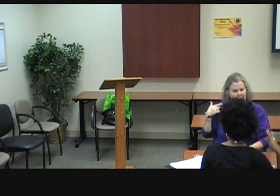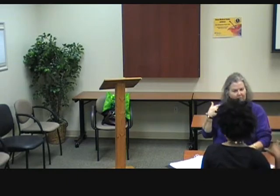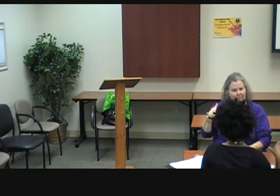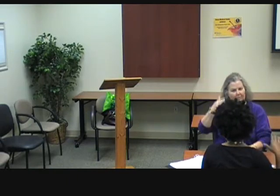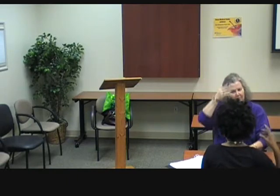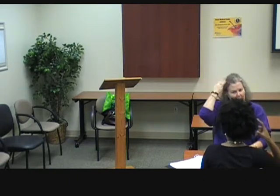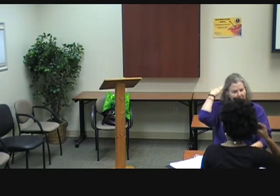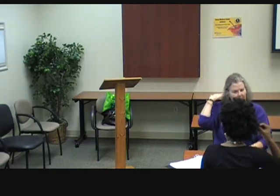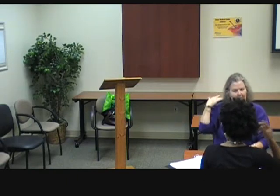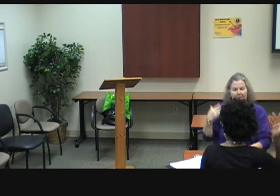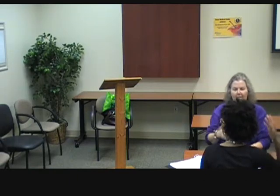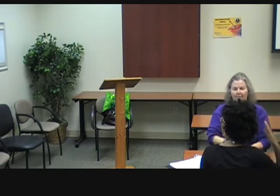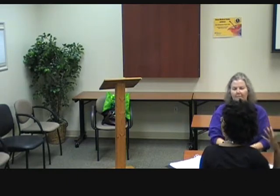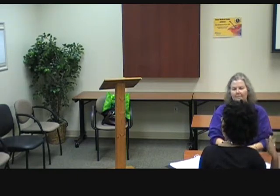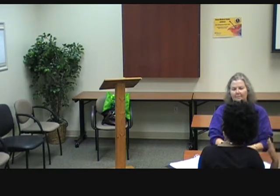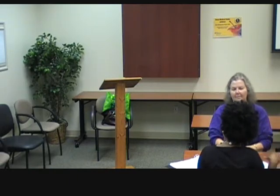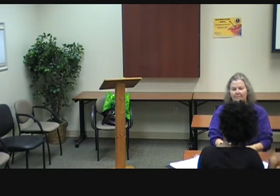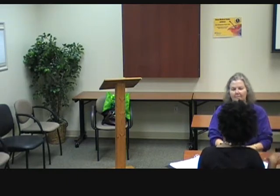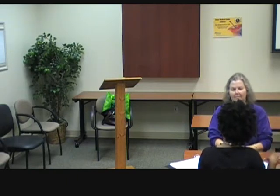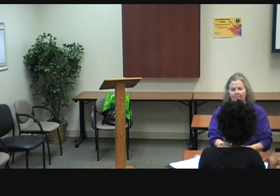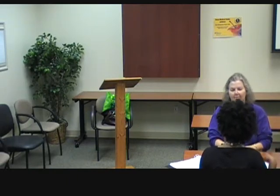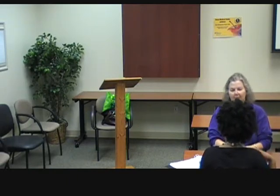sure. Oh. Yeah.